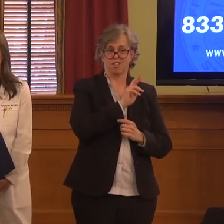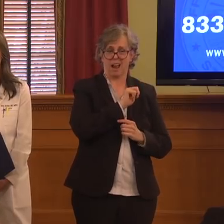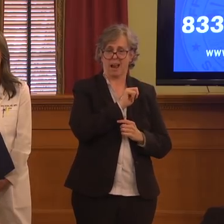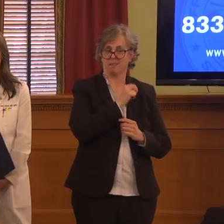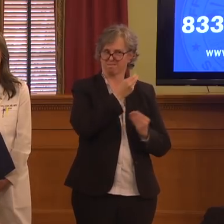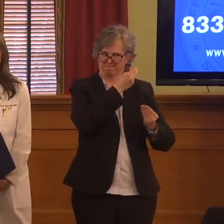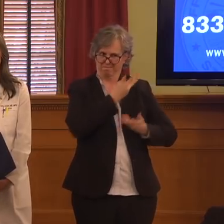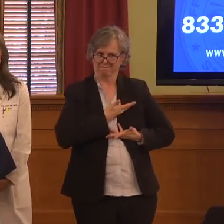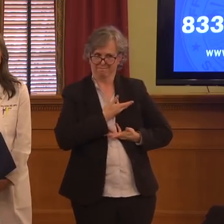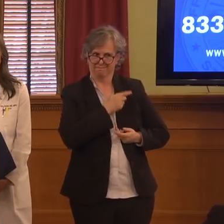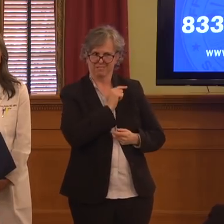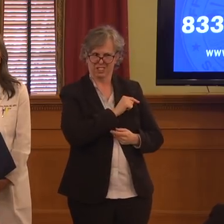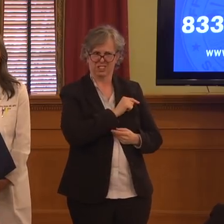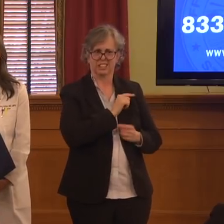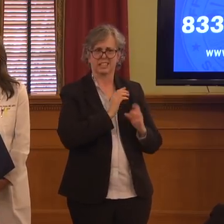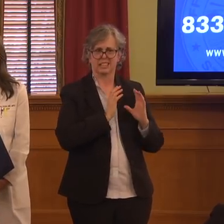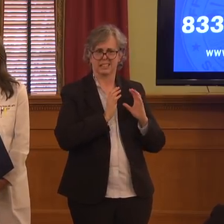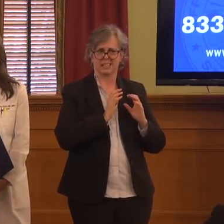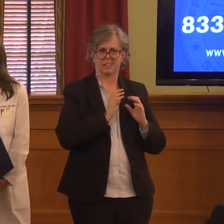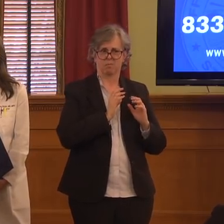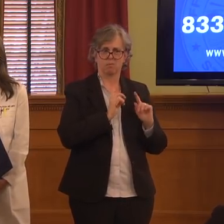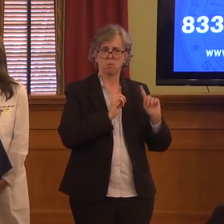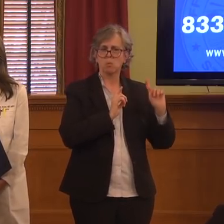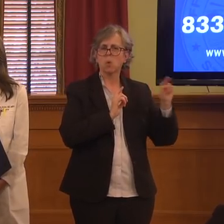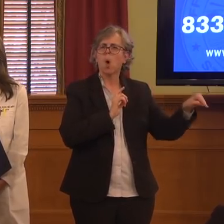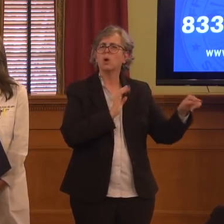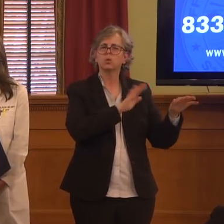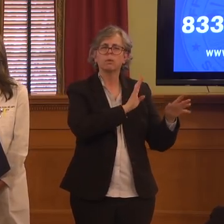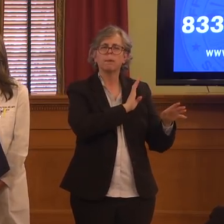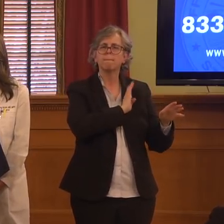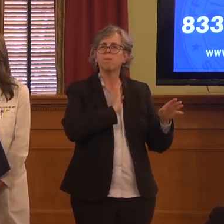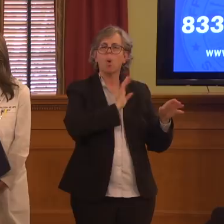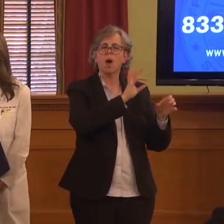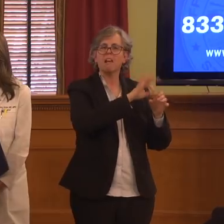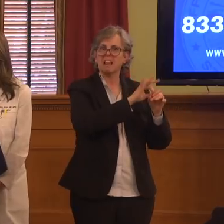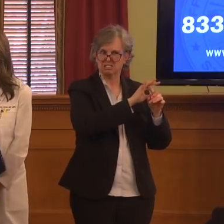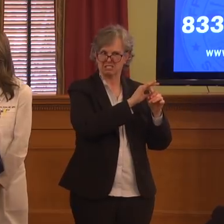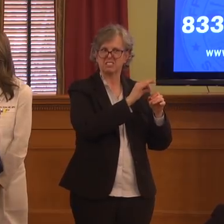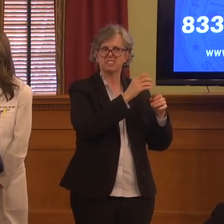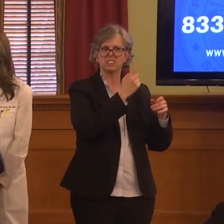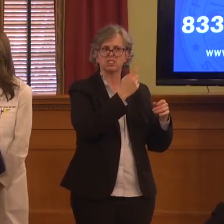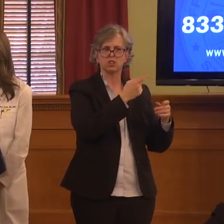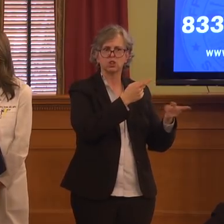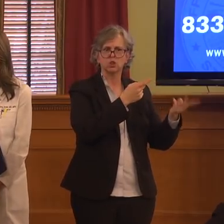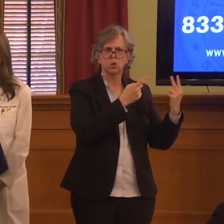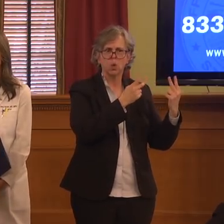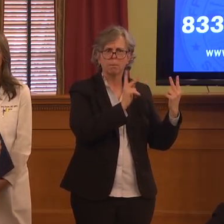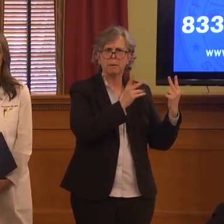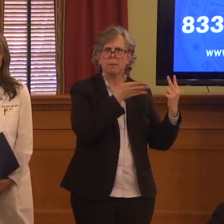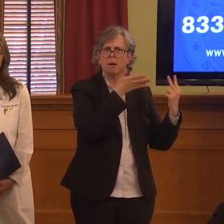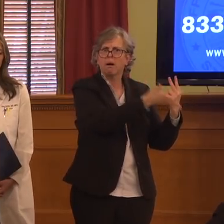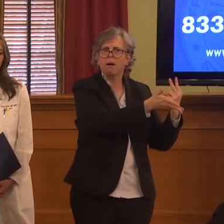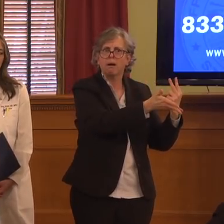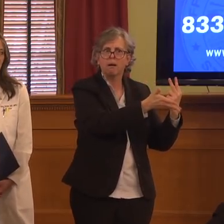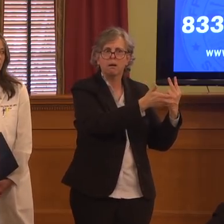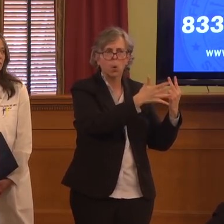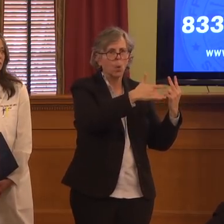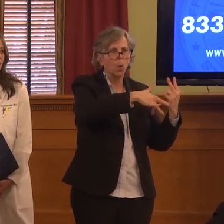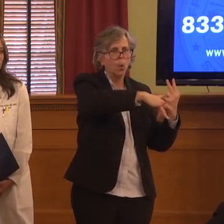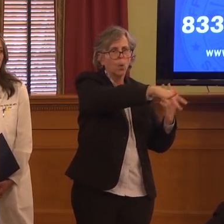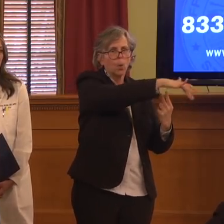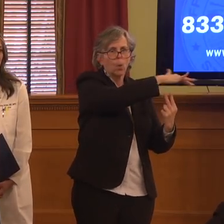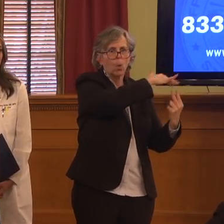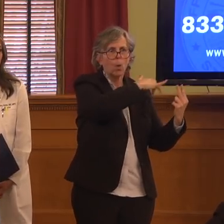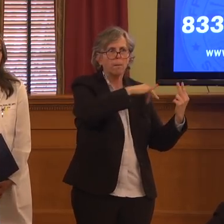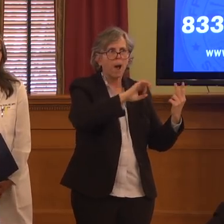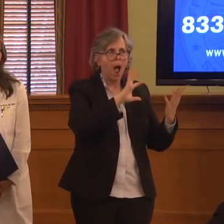Board of Elections, and there was 2 people there, only 2 people. So this is a great opportunity with early voting for people to